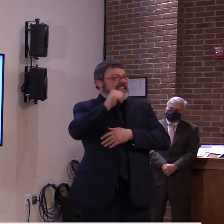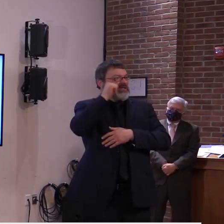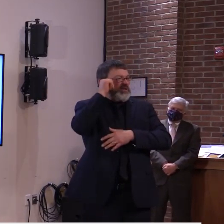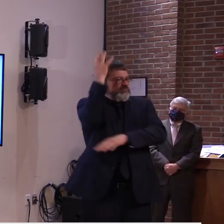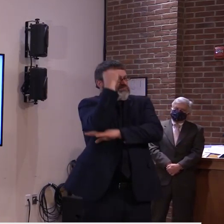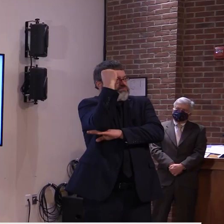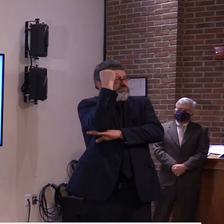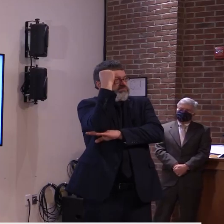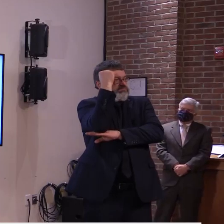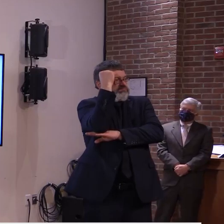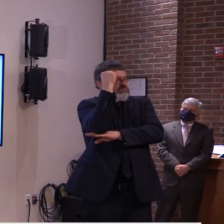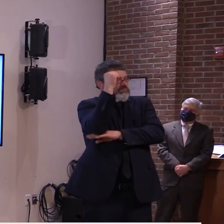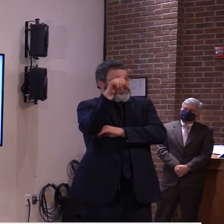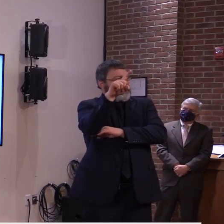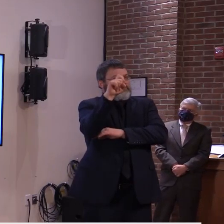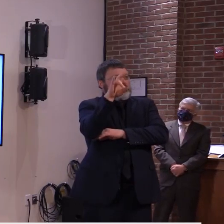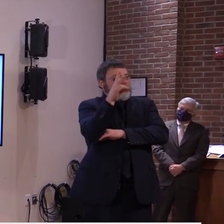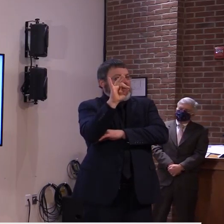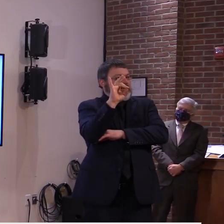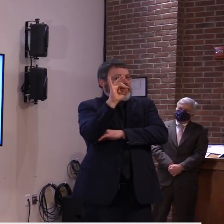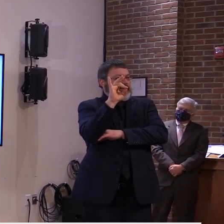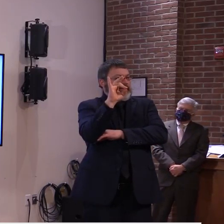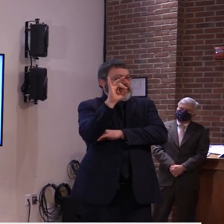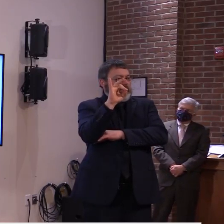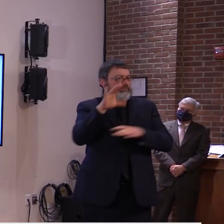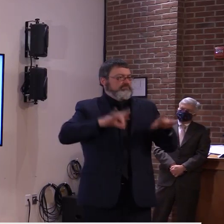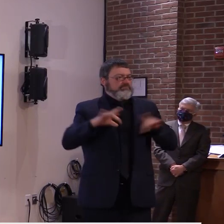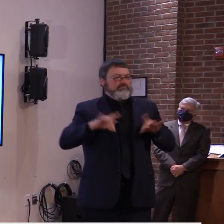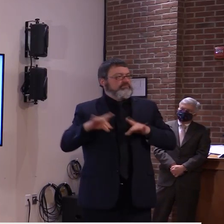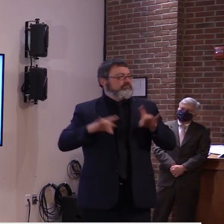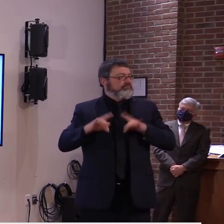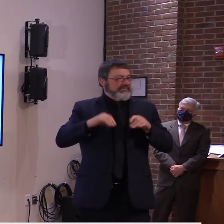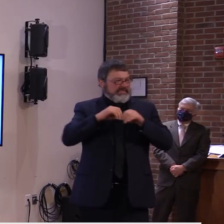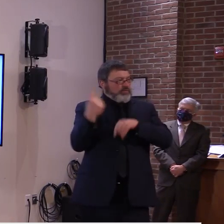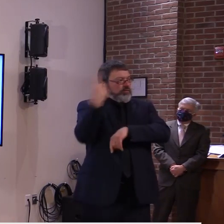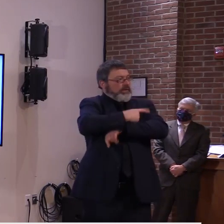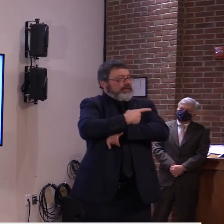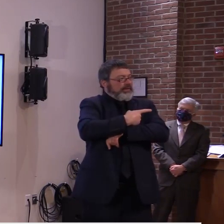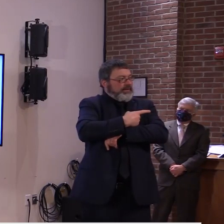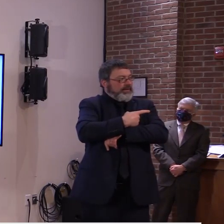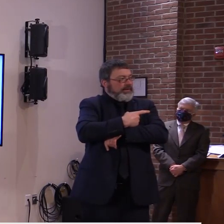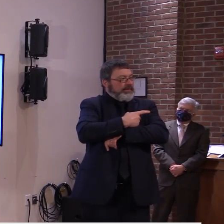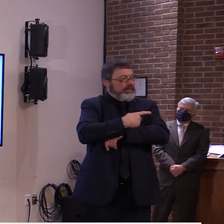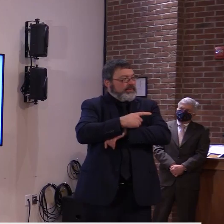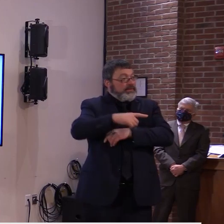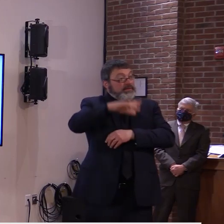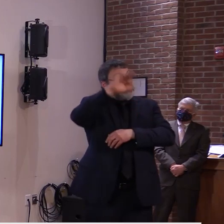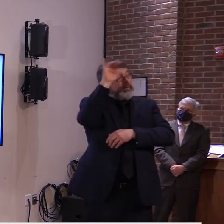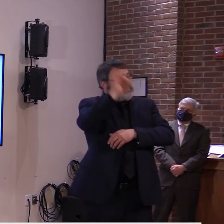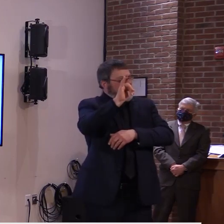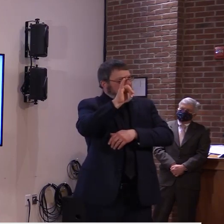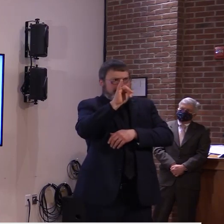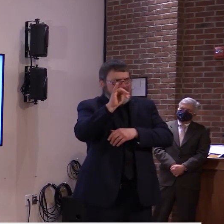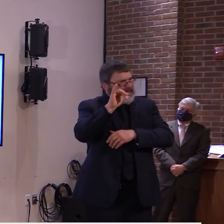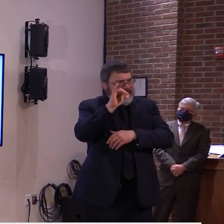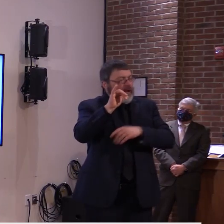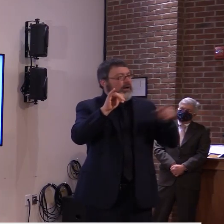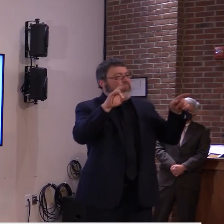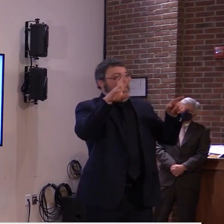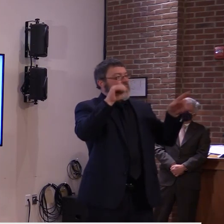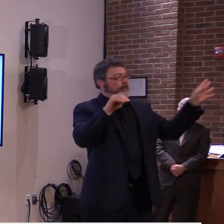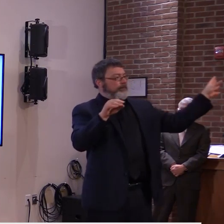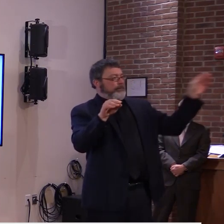Vermont. Because of further additions from the UVM Medical Center and other faxed reports that were